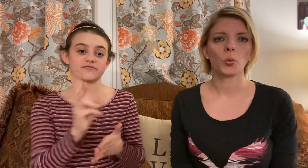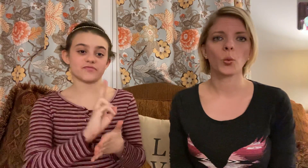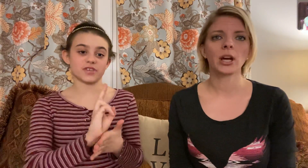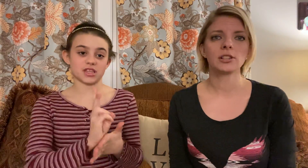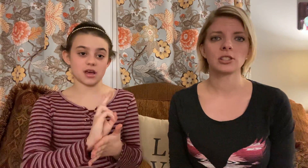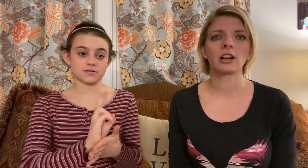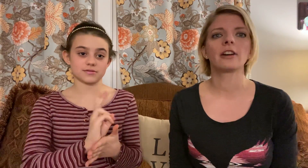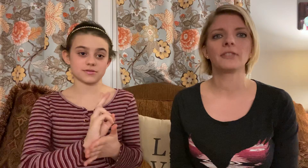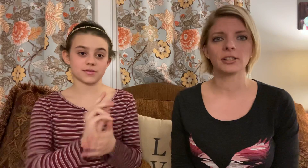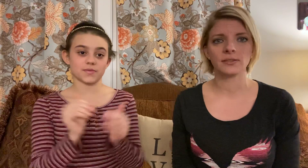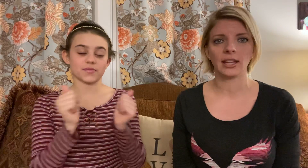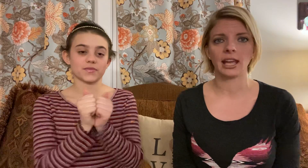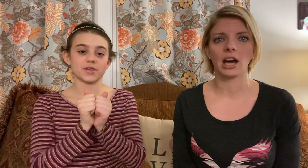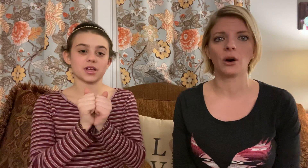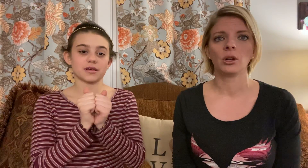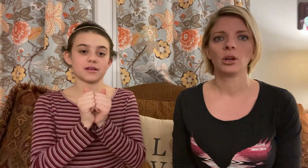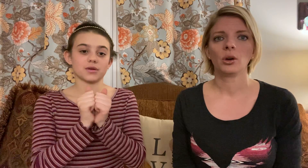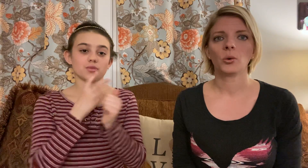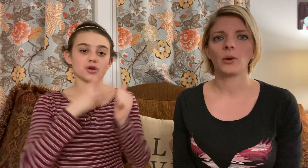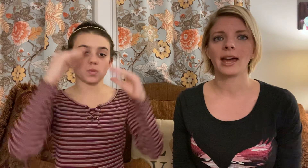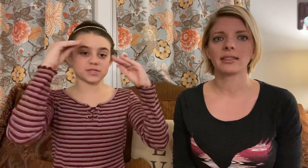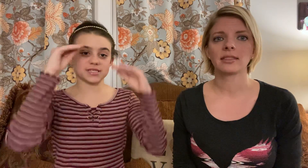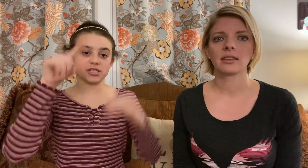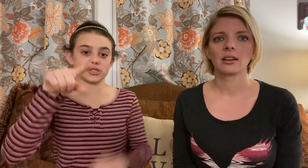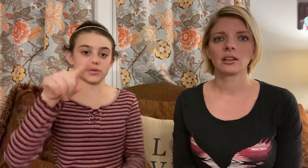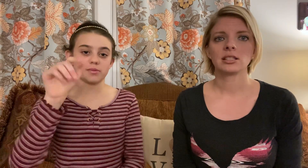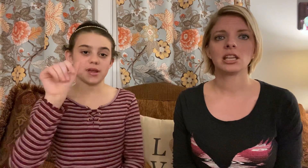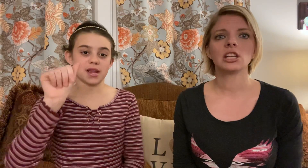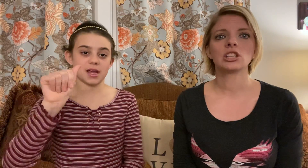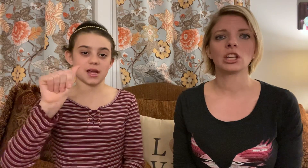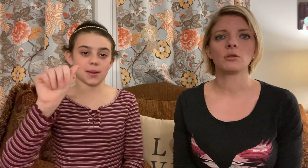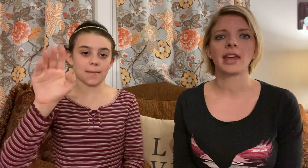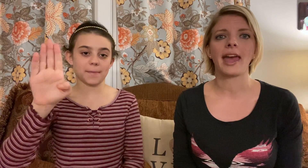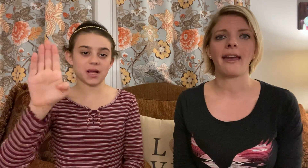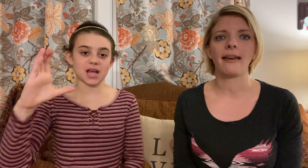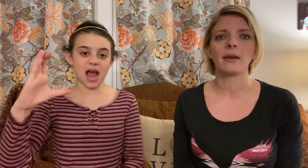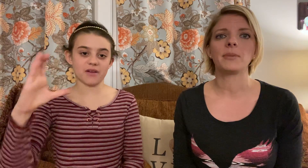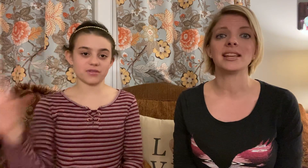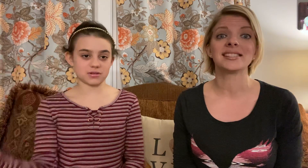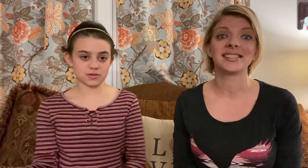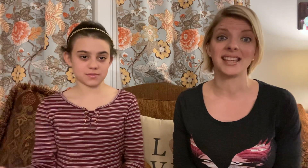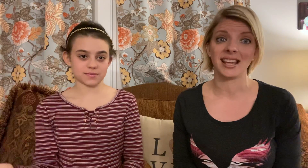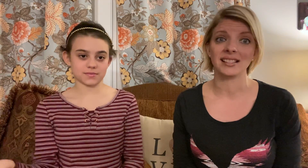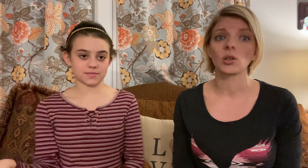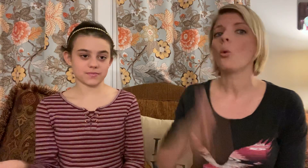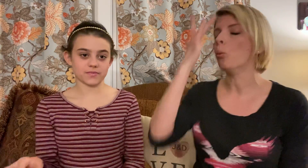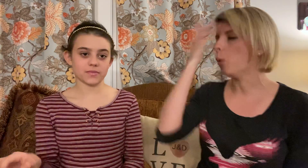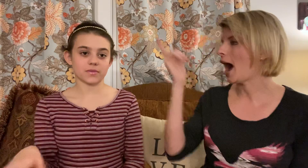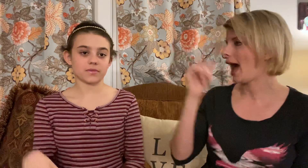We're going to start our first video with teaching you the ABCs. Why?